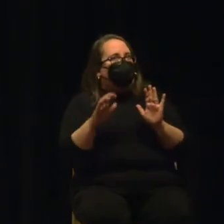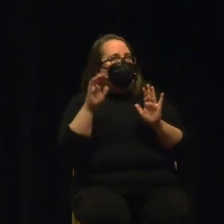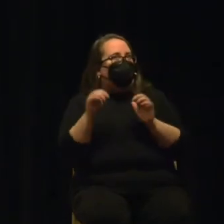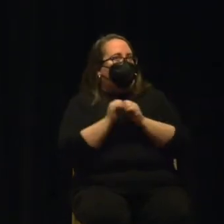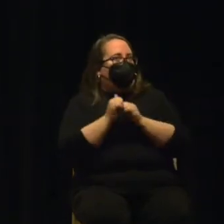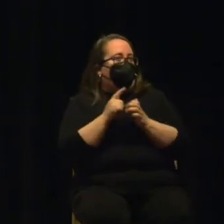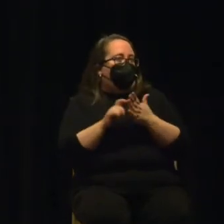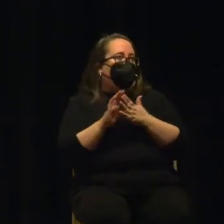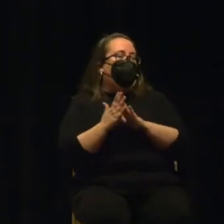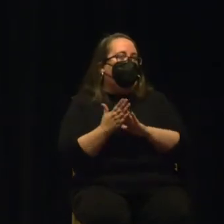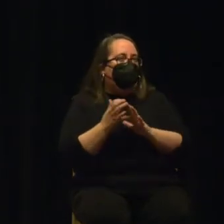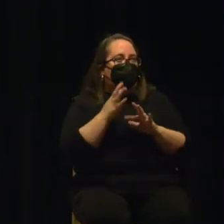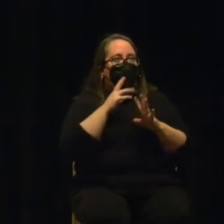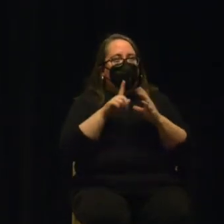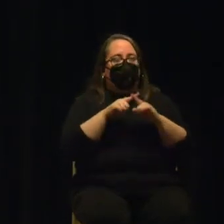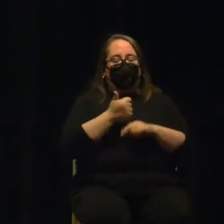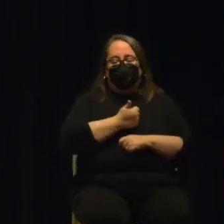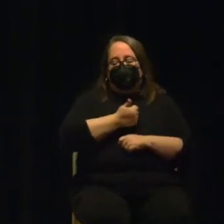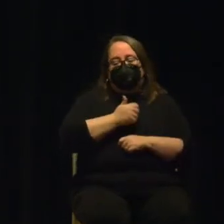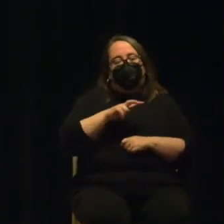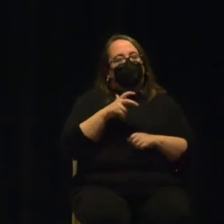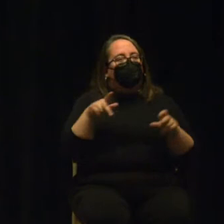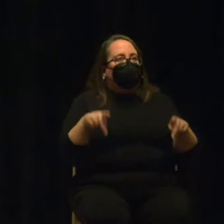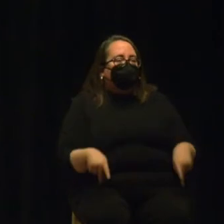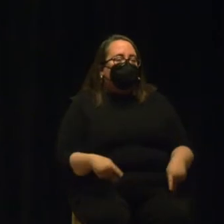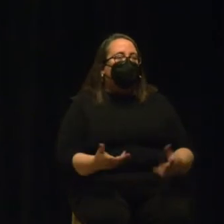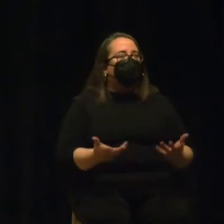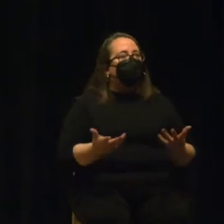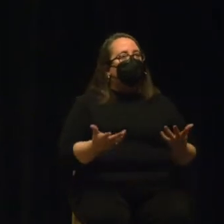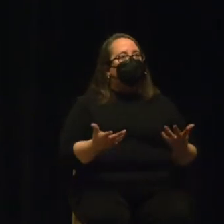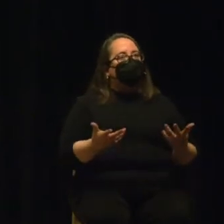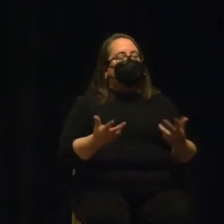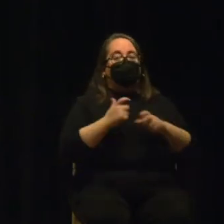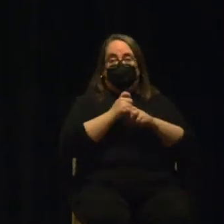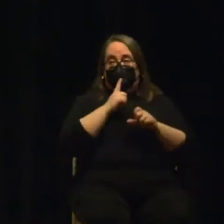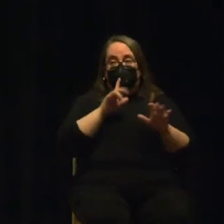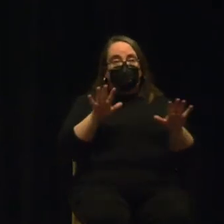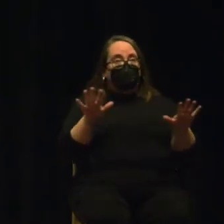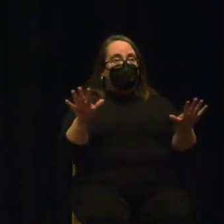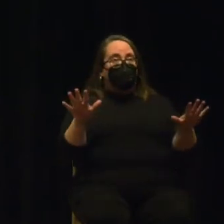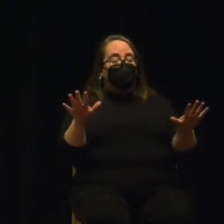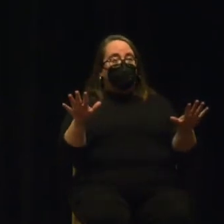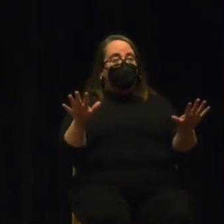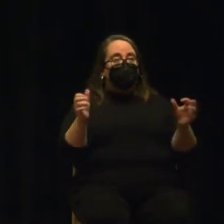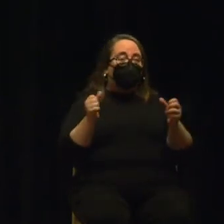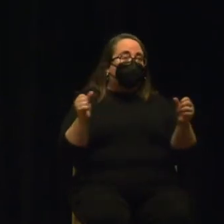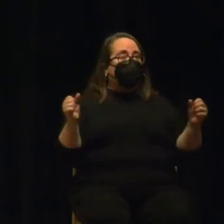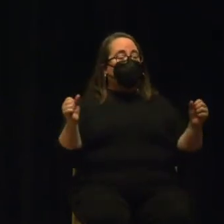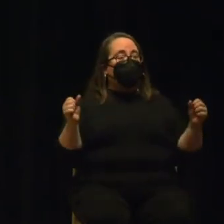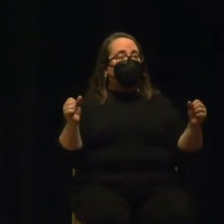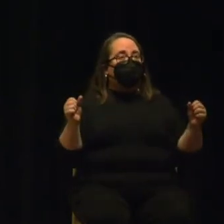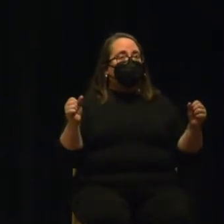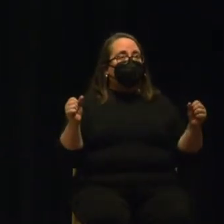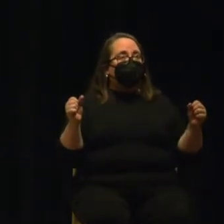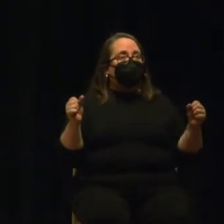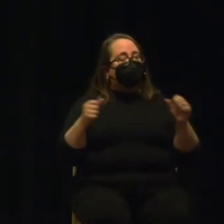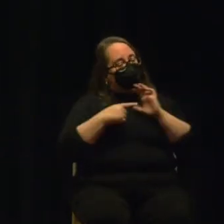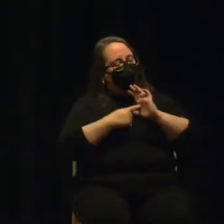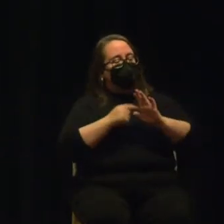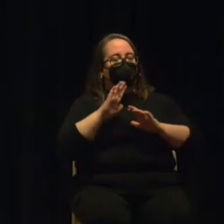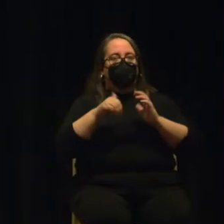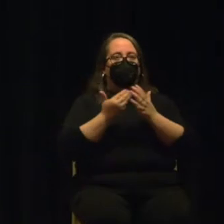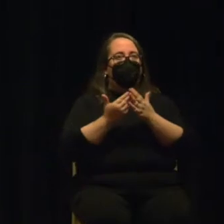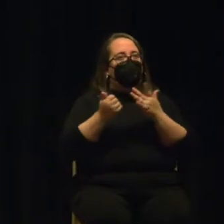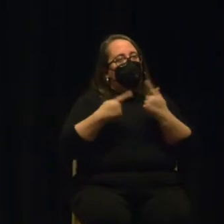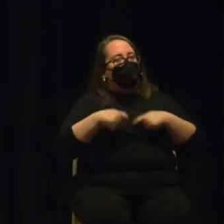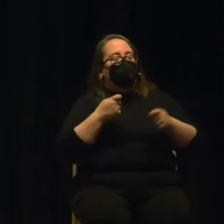became. Yeah. Talking about himself in third person. You know, like making sure that when he showed out, he showed all of it, right? He would